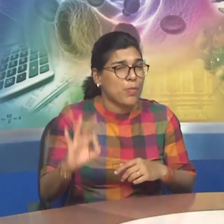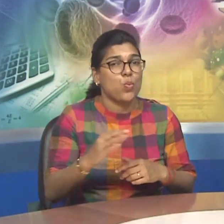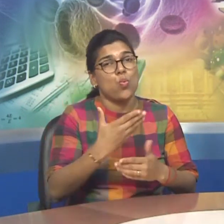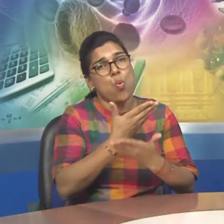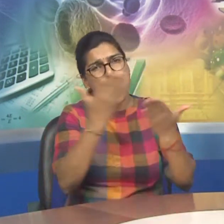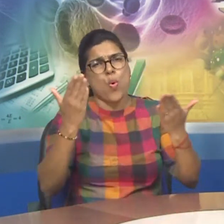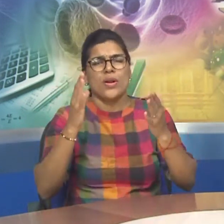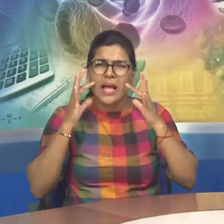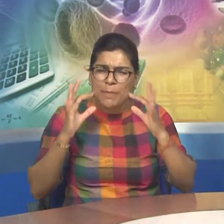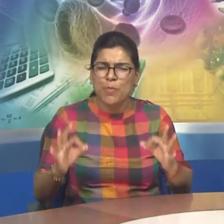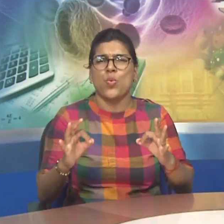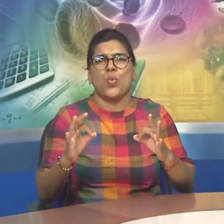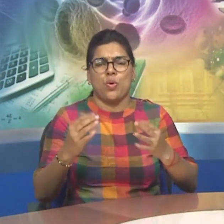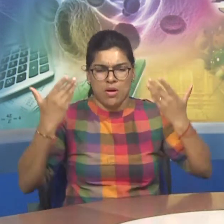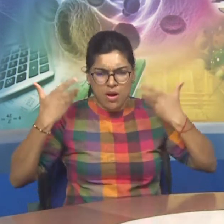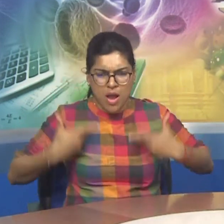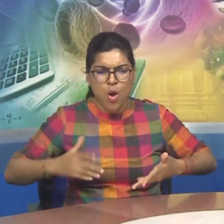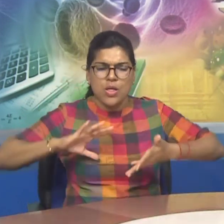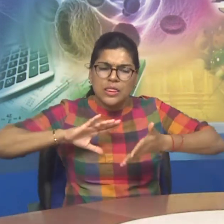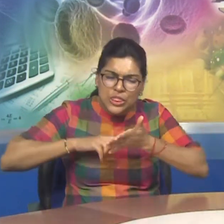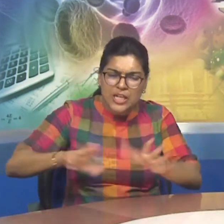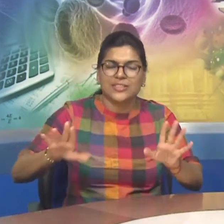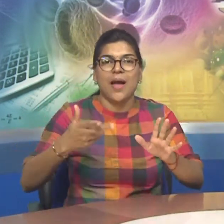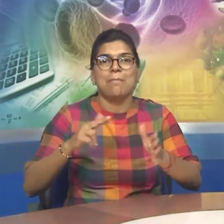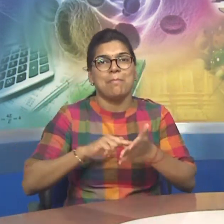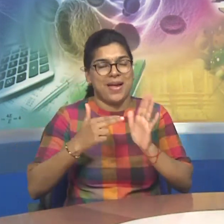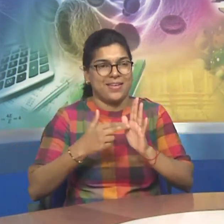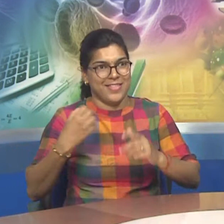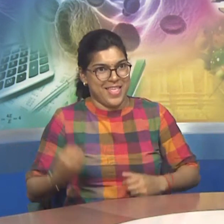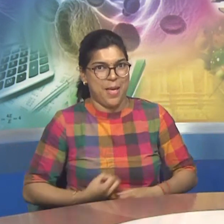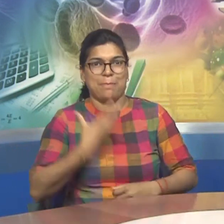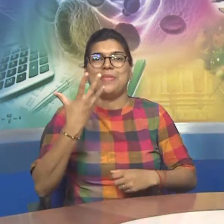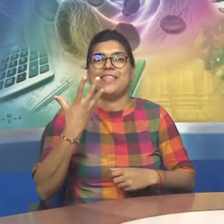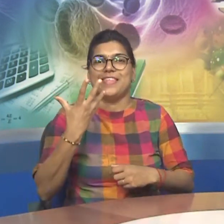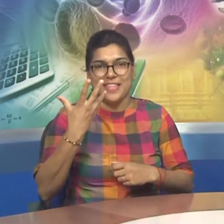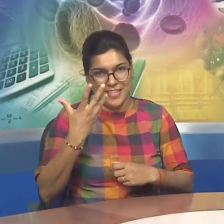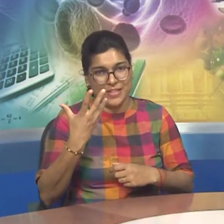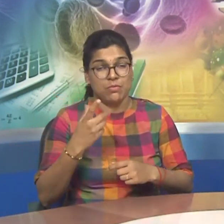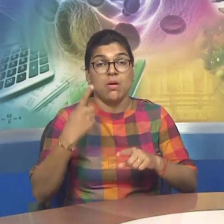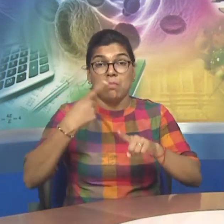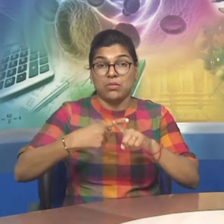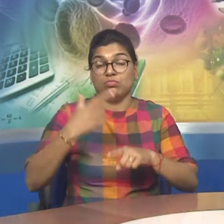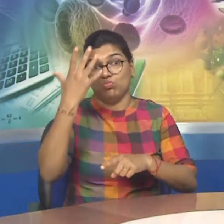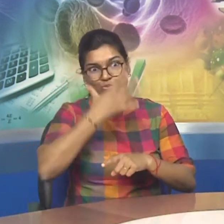These are all important lines. This is to make our own self happy.